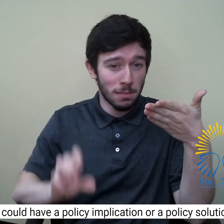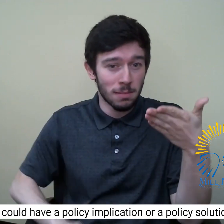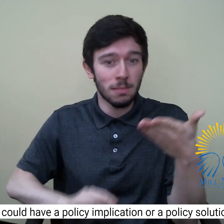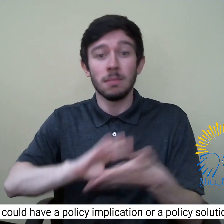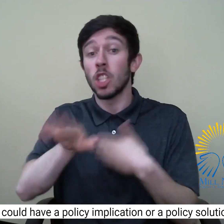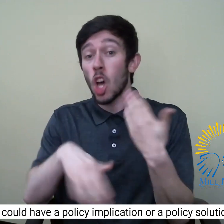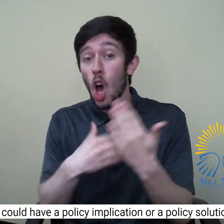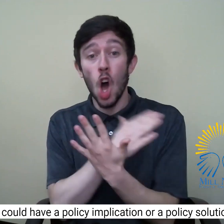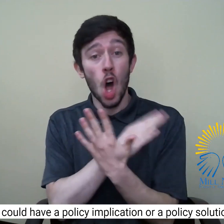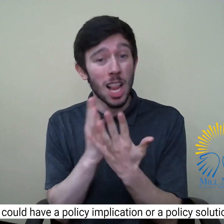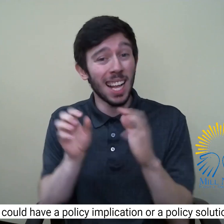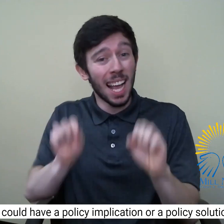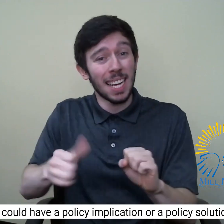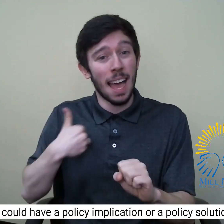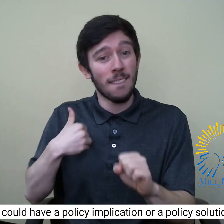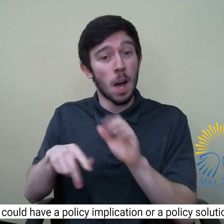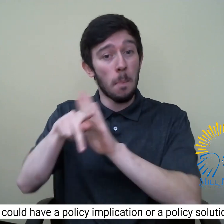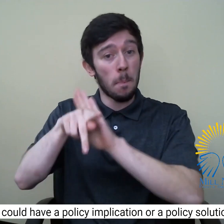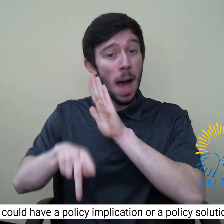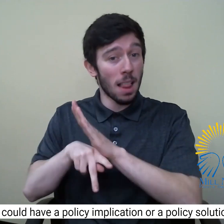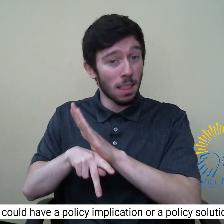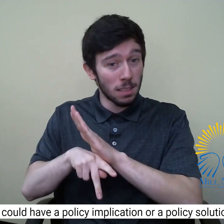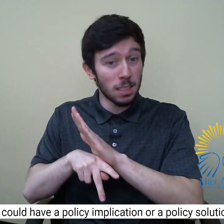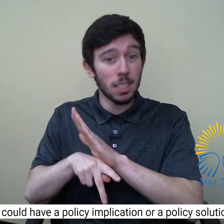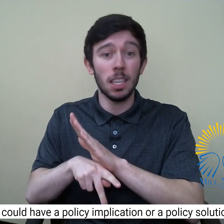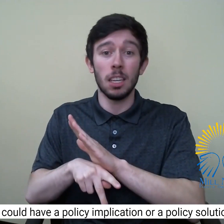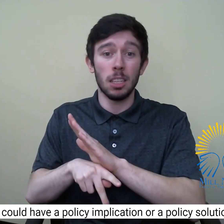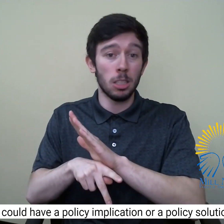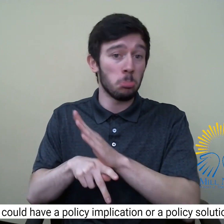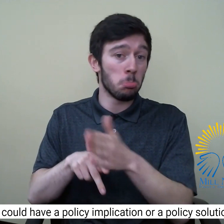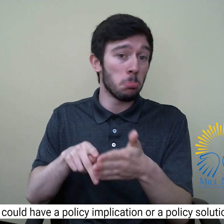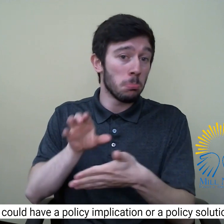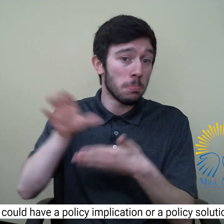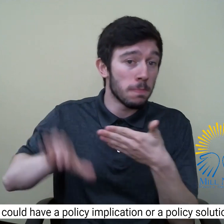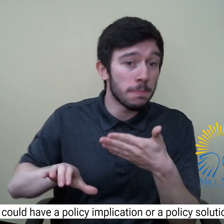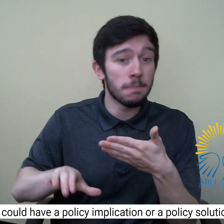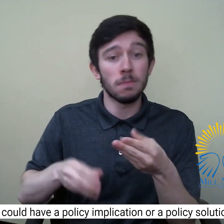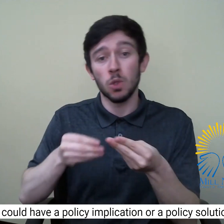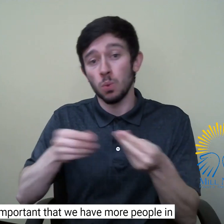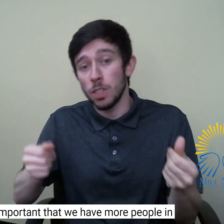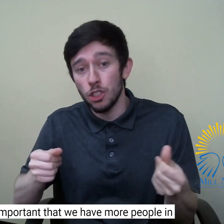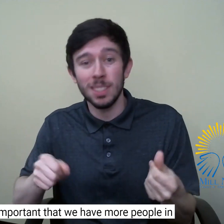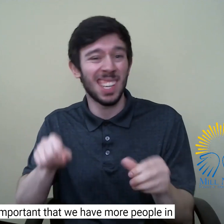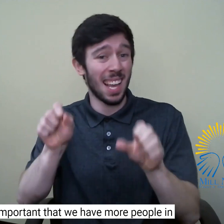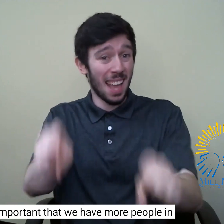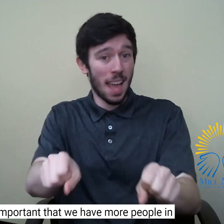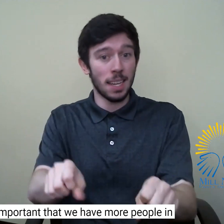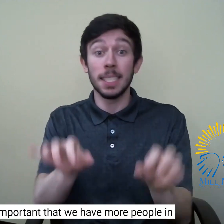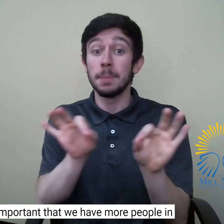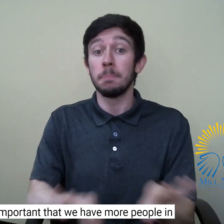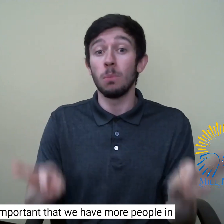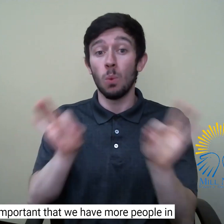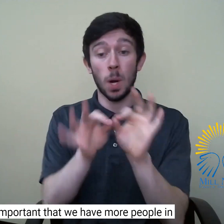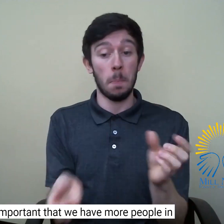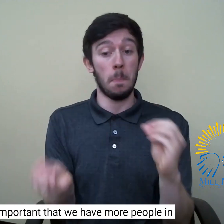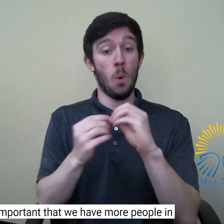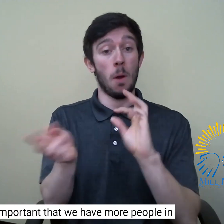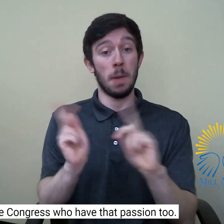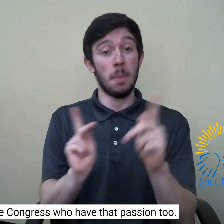one of them could have a policy, implication or a policy solution. And it's important that we have more people in places